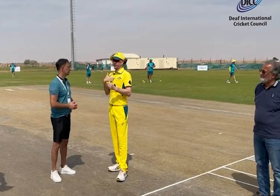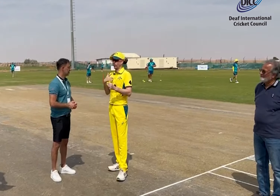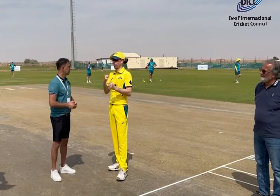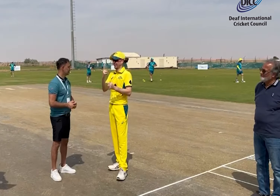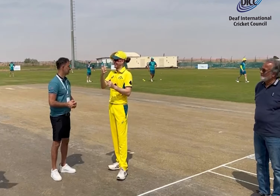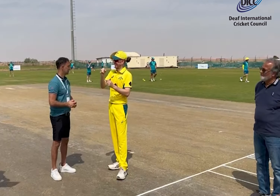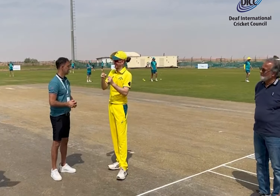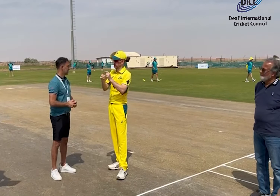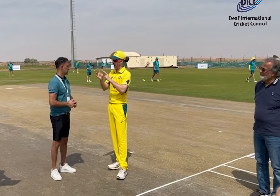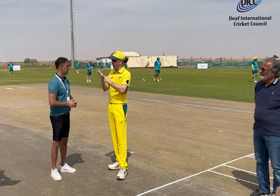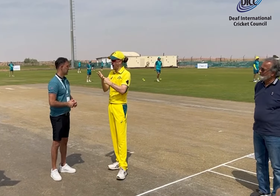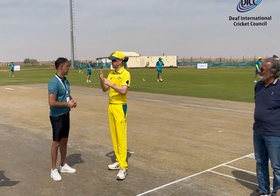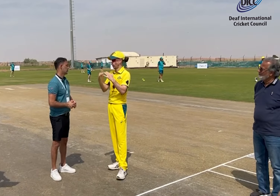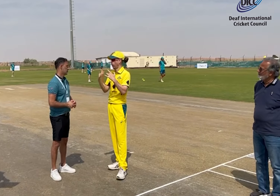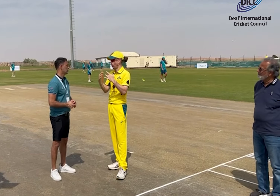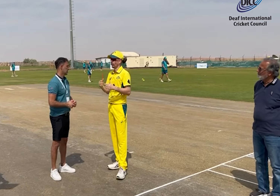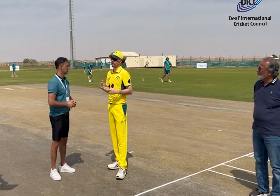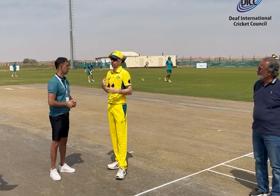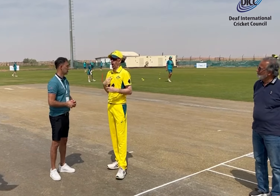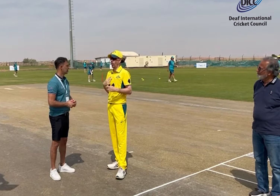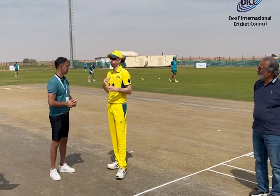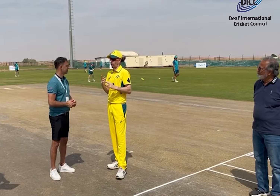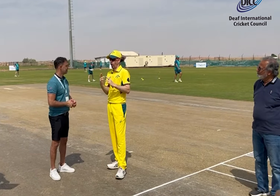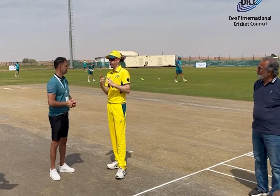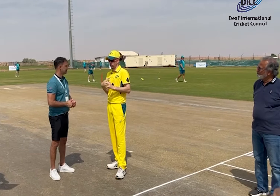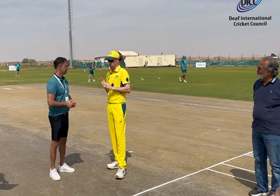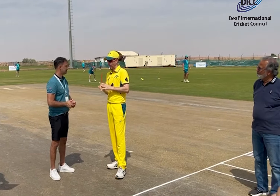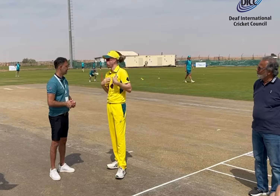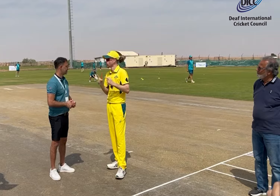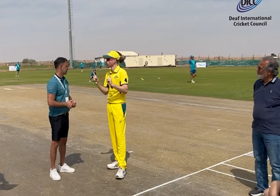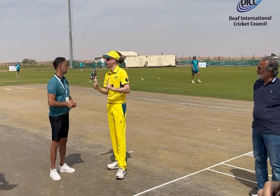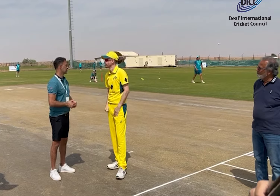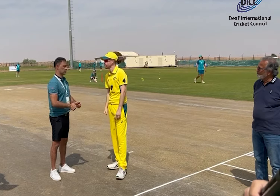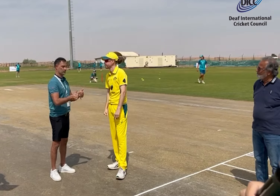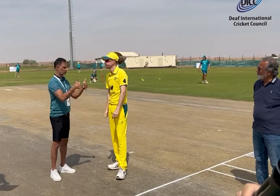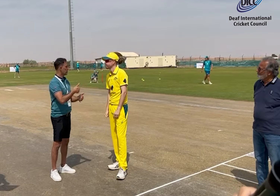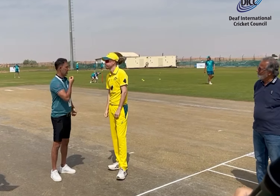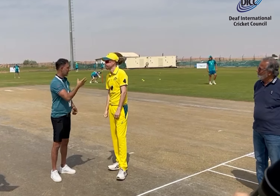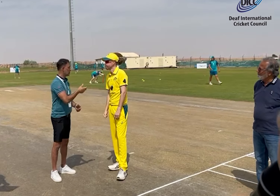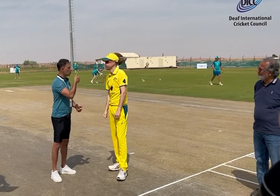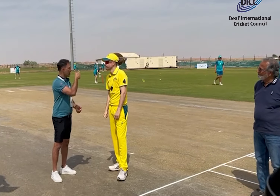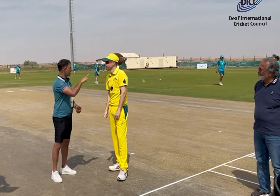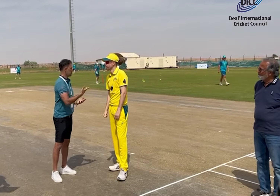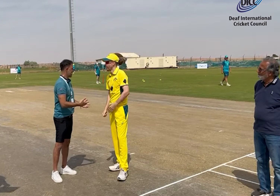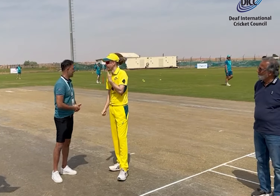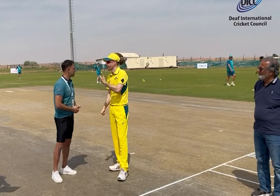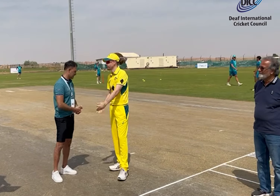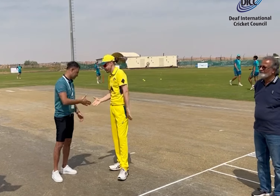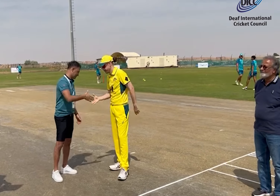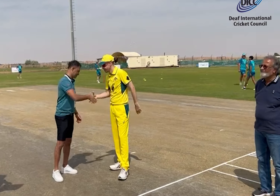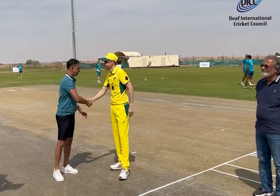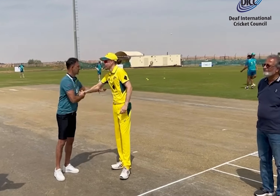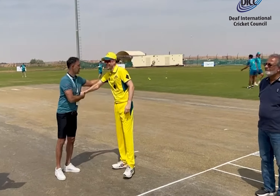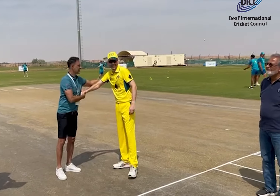of 150, so 170 par score. So hopefully we bat well today. Terrific, good luck